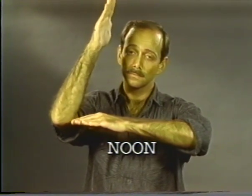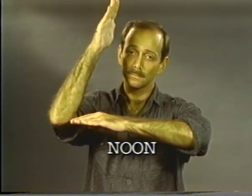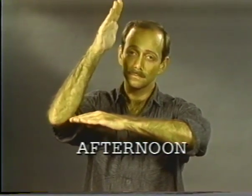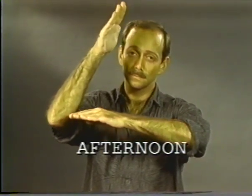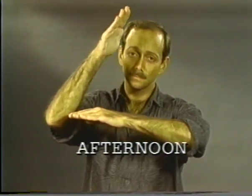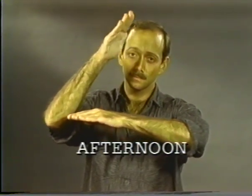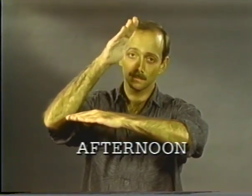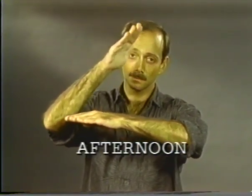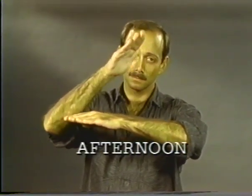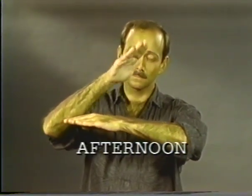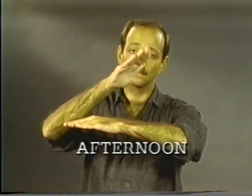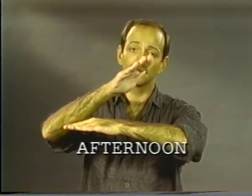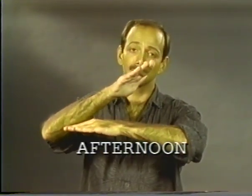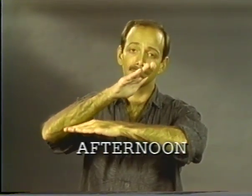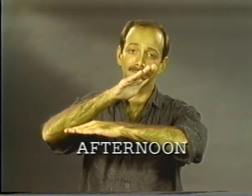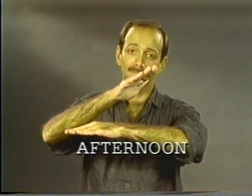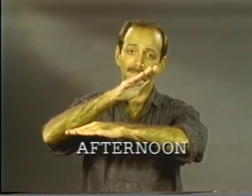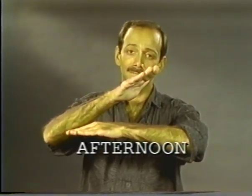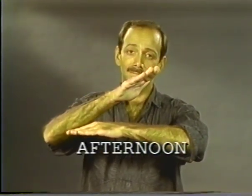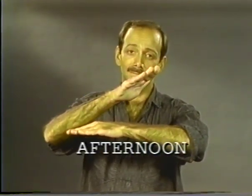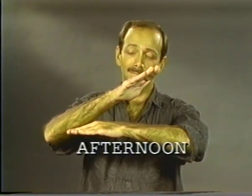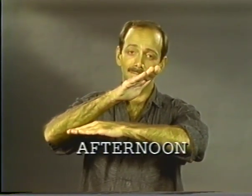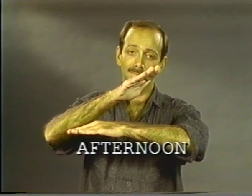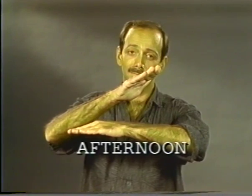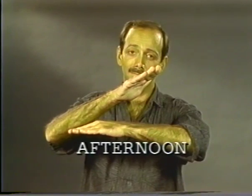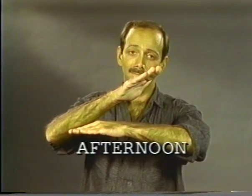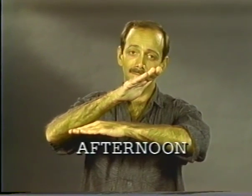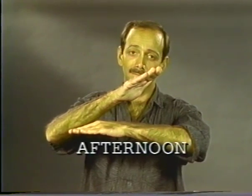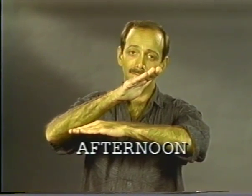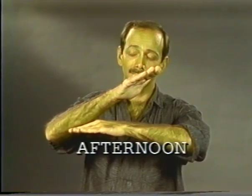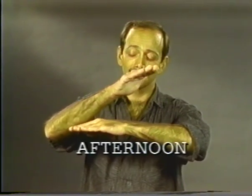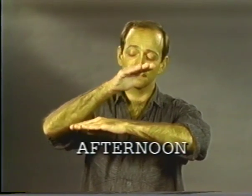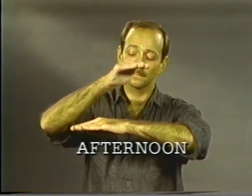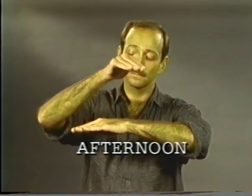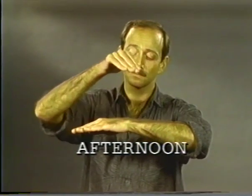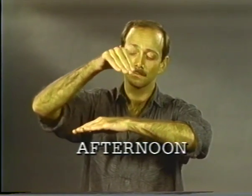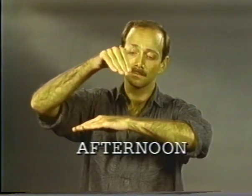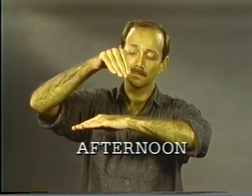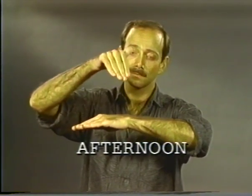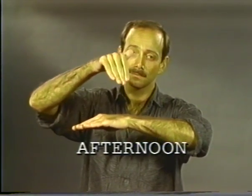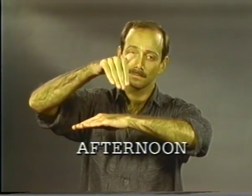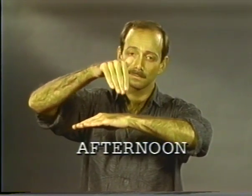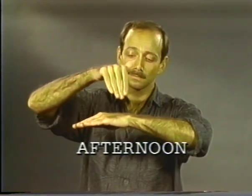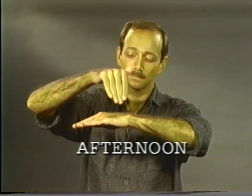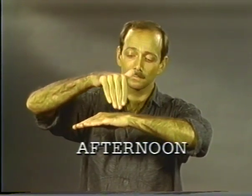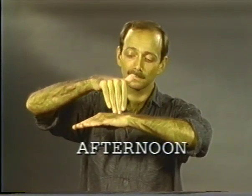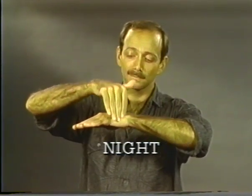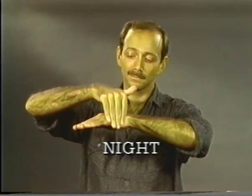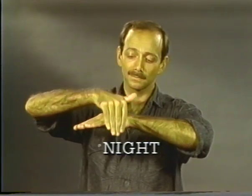it's afternoon. And finally, as the sun goes below the horizon, it's